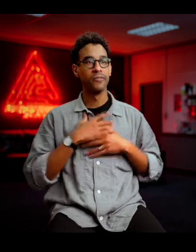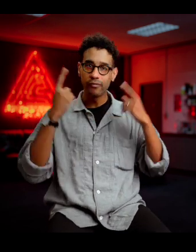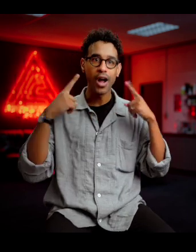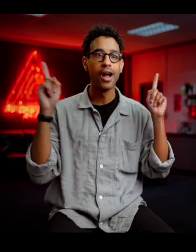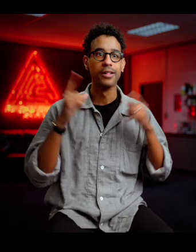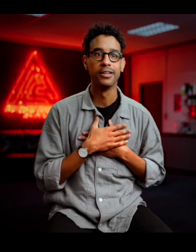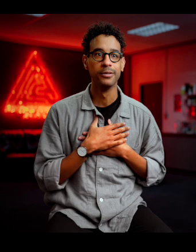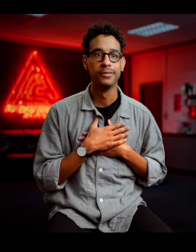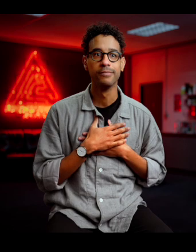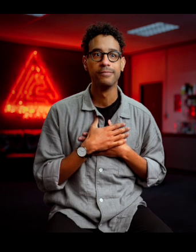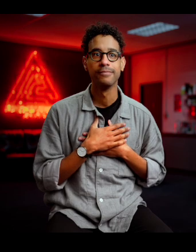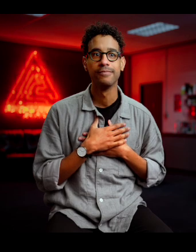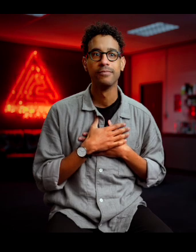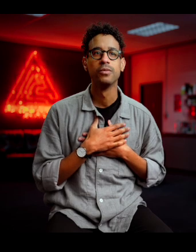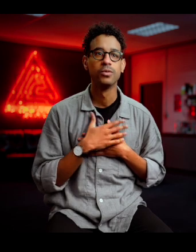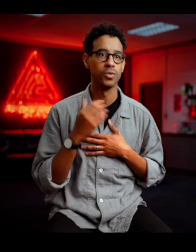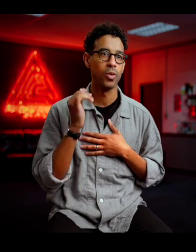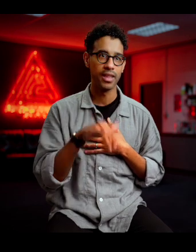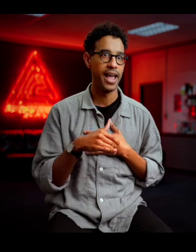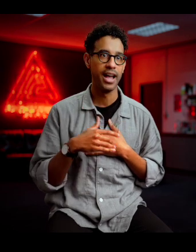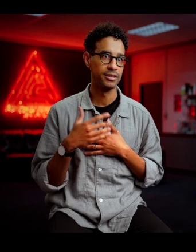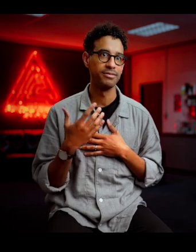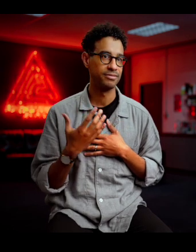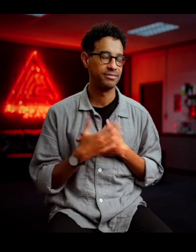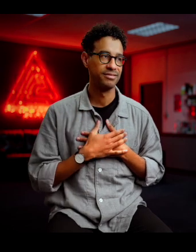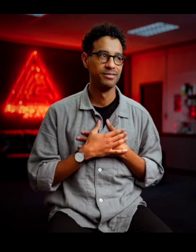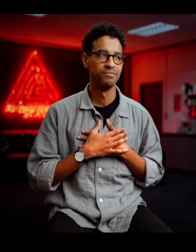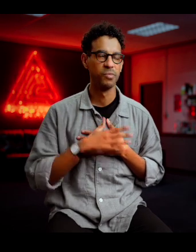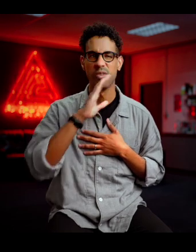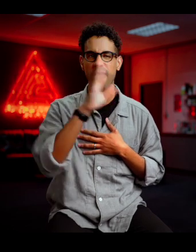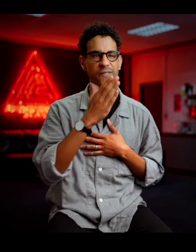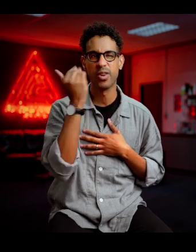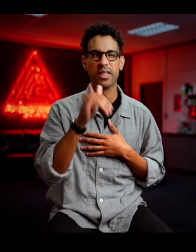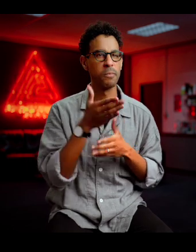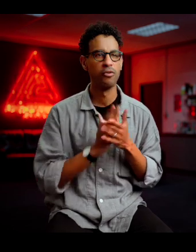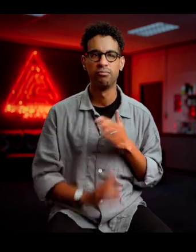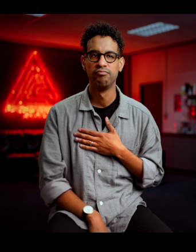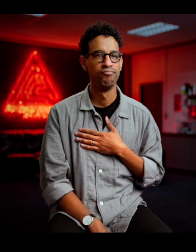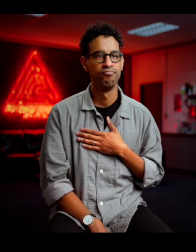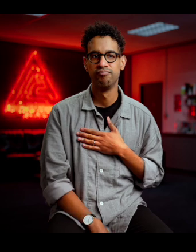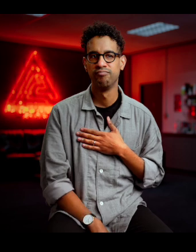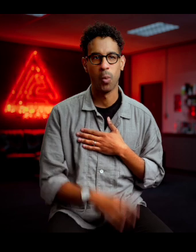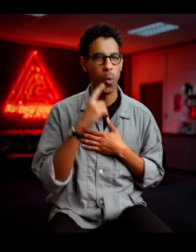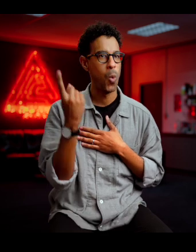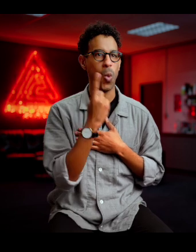say, my parents are signing, finally. And so I'll never forget that part,